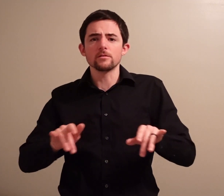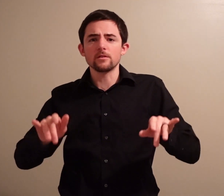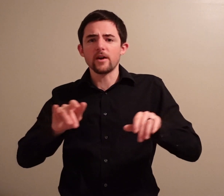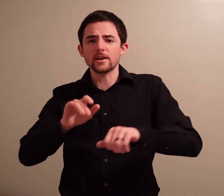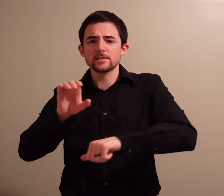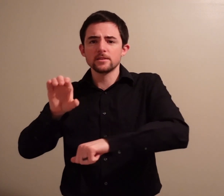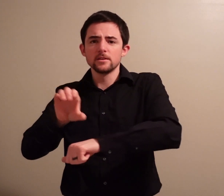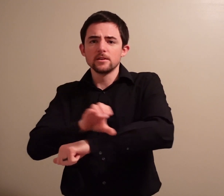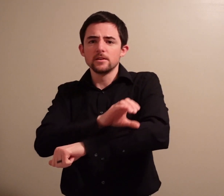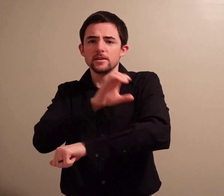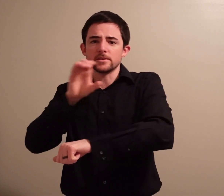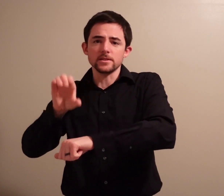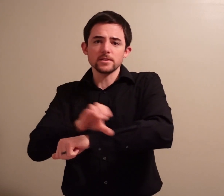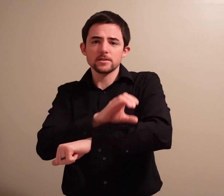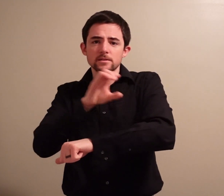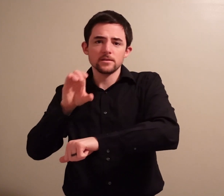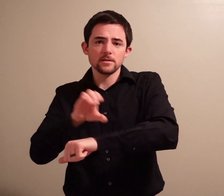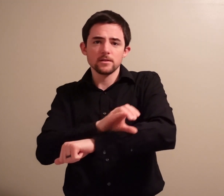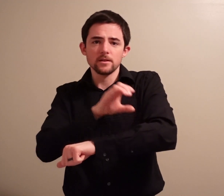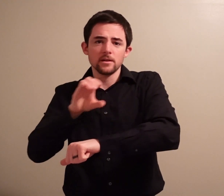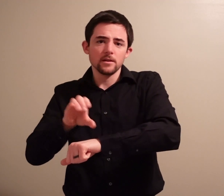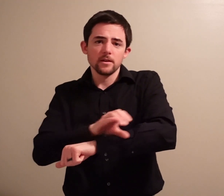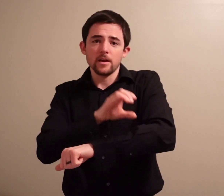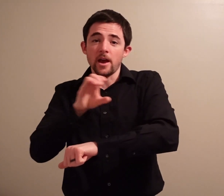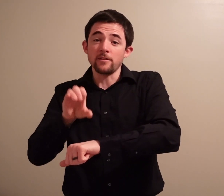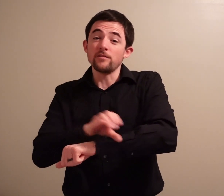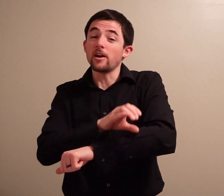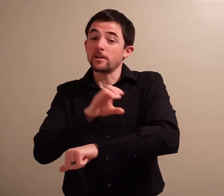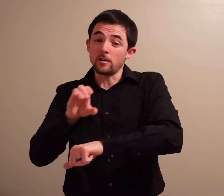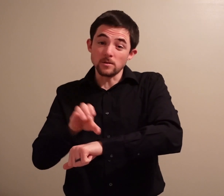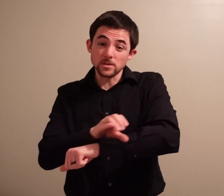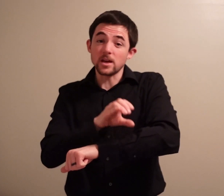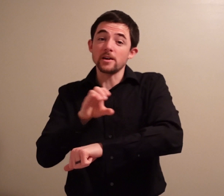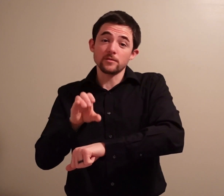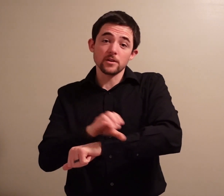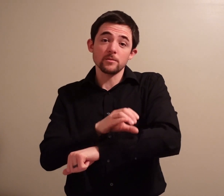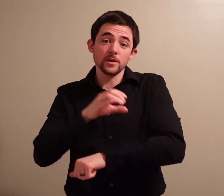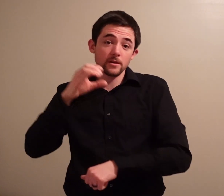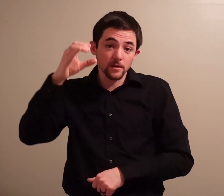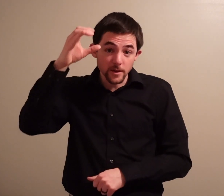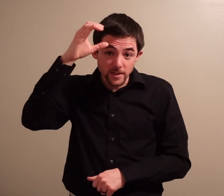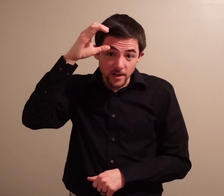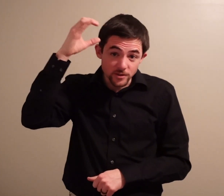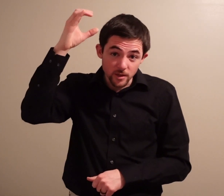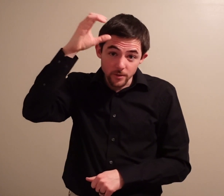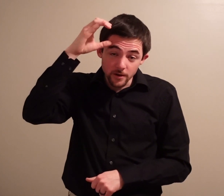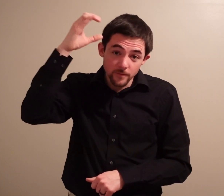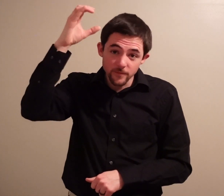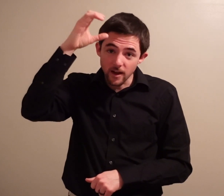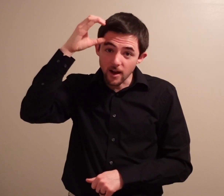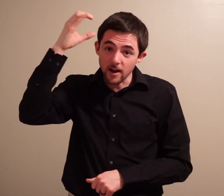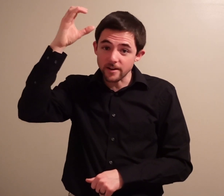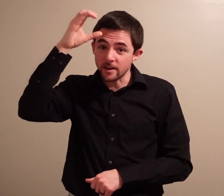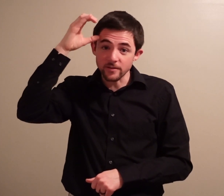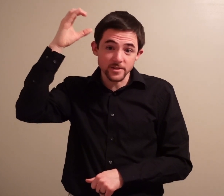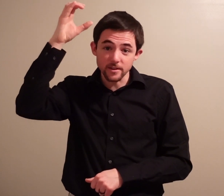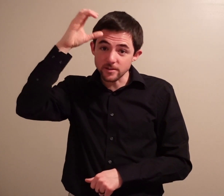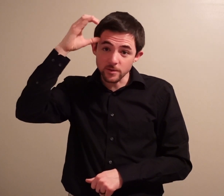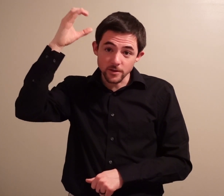real fast, is this. And a very old sign for computer is actually up here. I never see this one